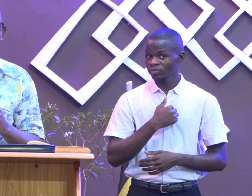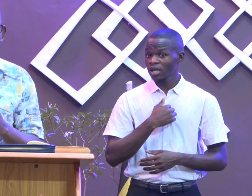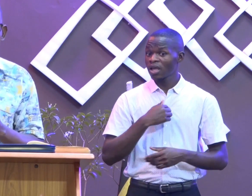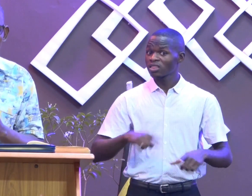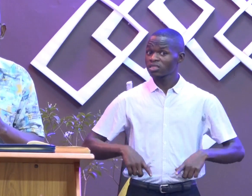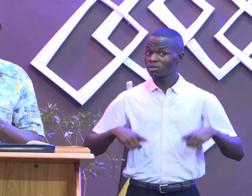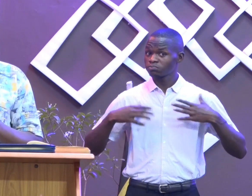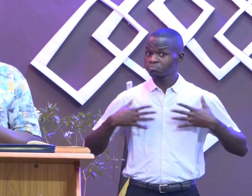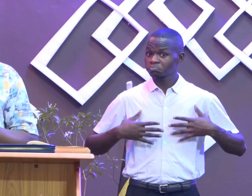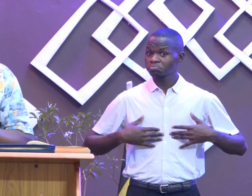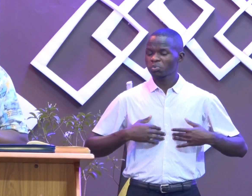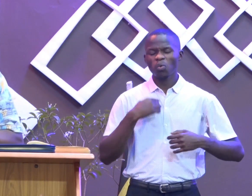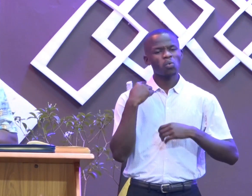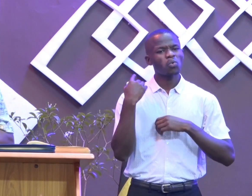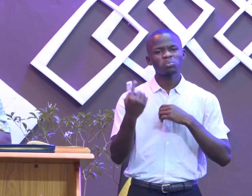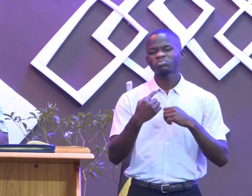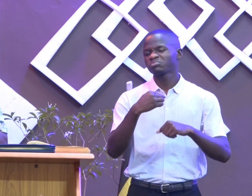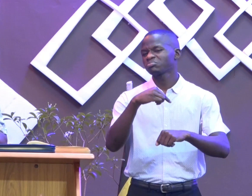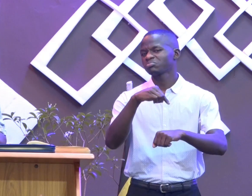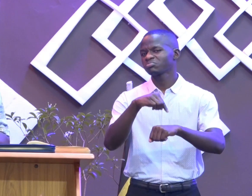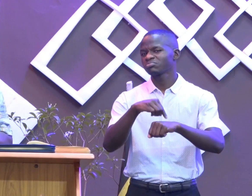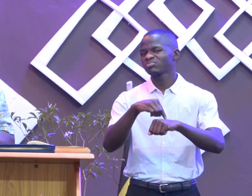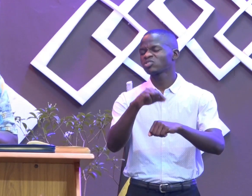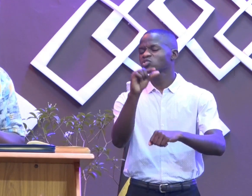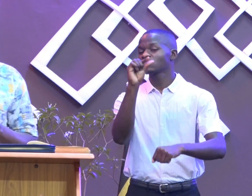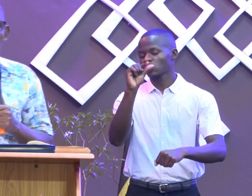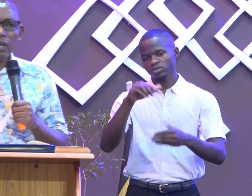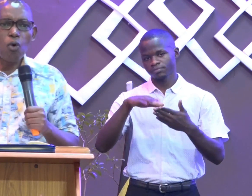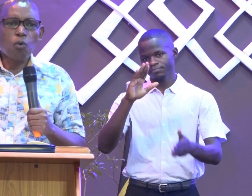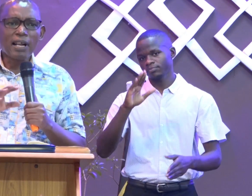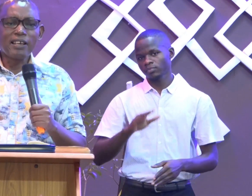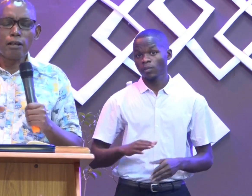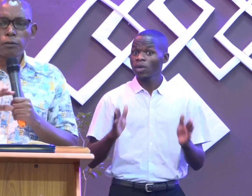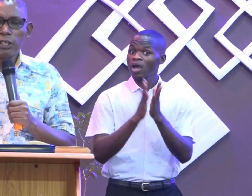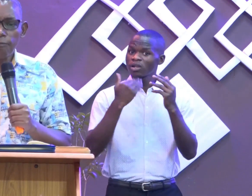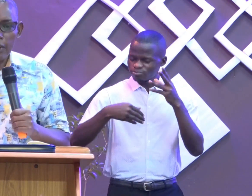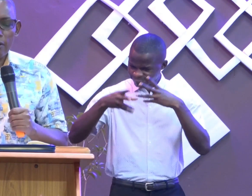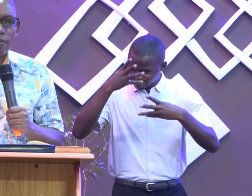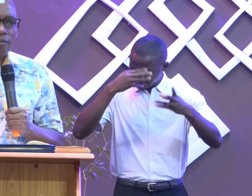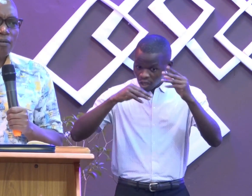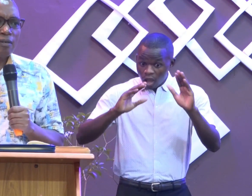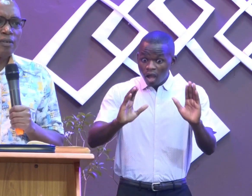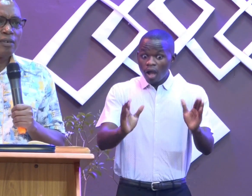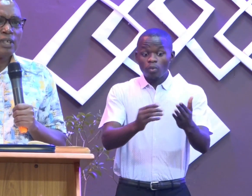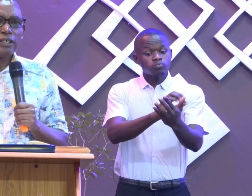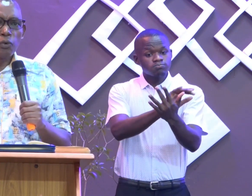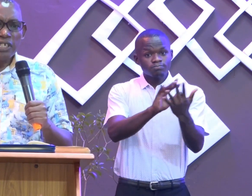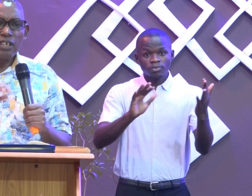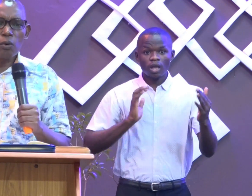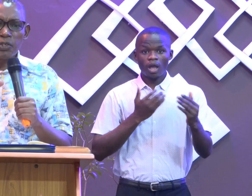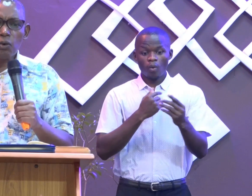this physical life is temporal. It is temporal. Let us learn how to